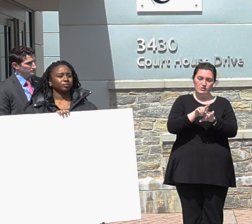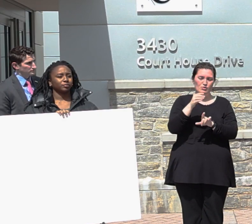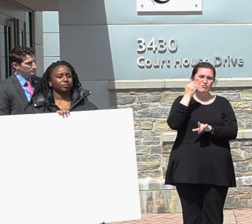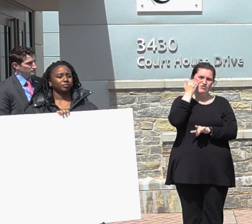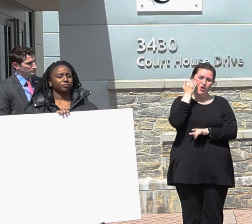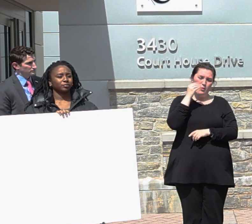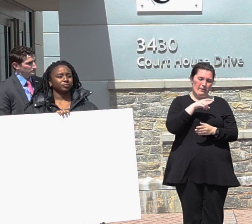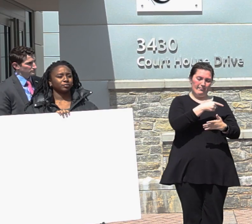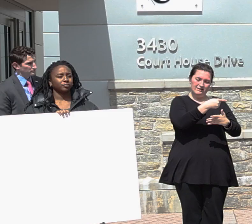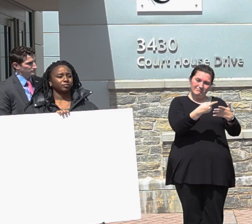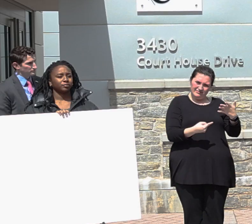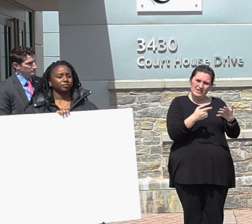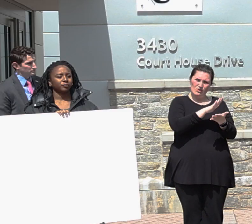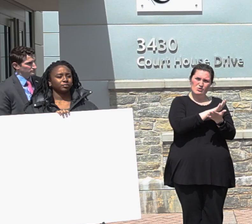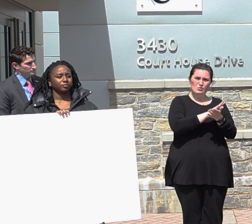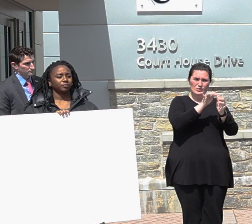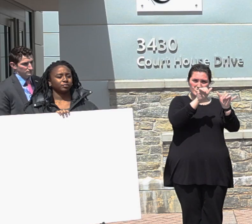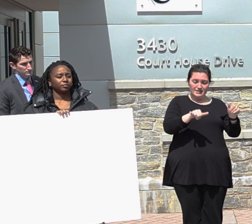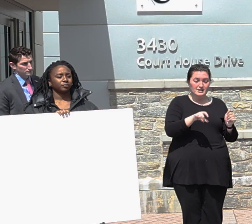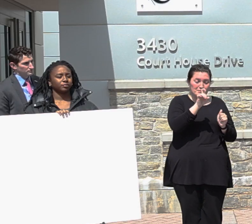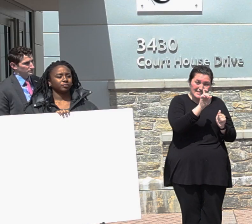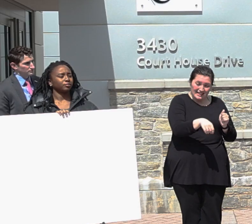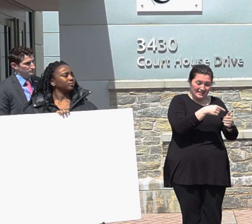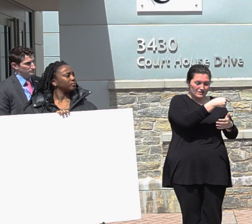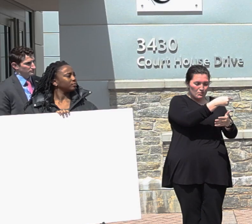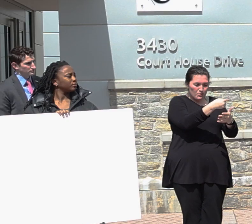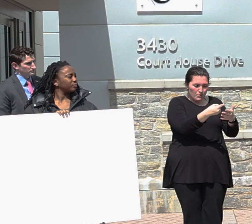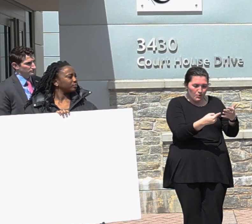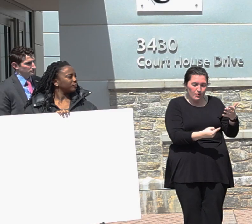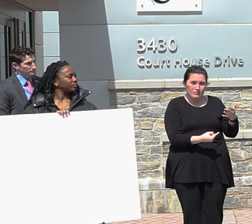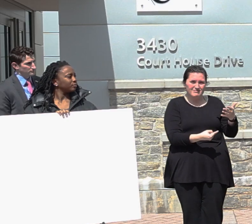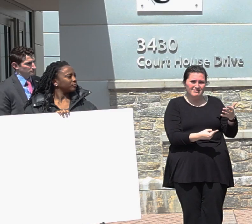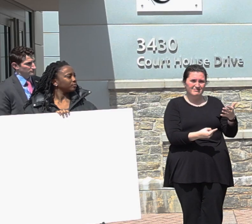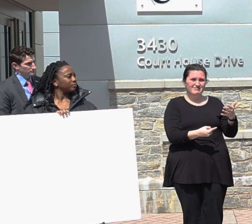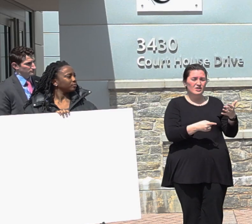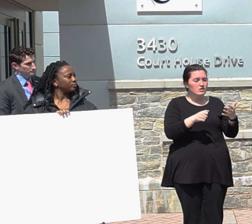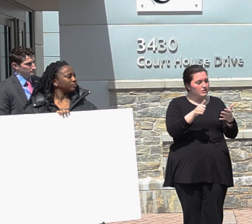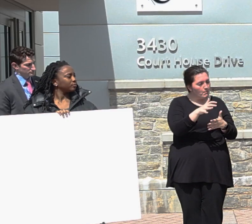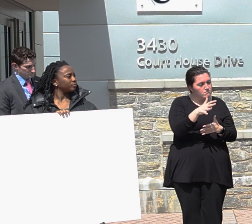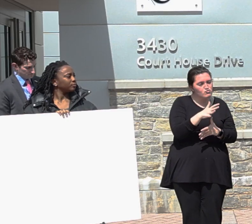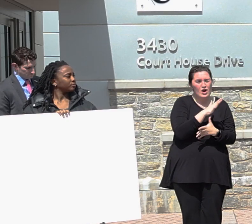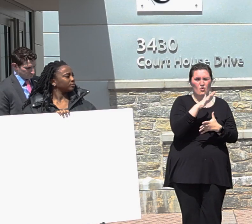system and our students are great, as is our priority of public